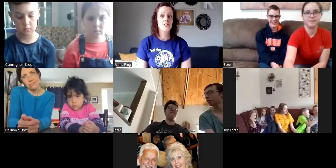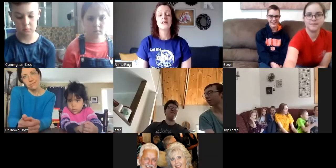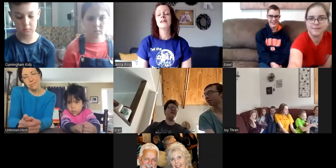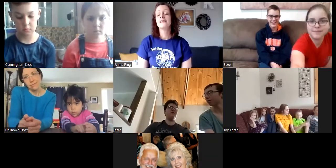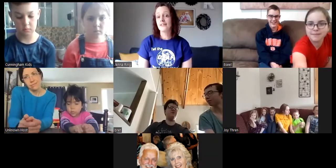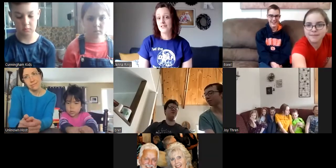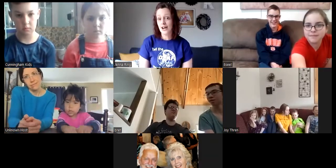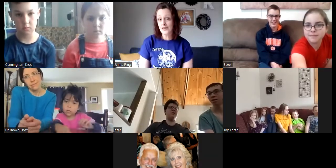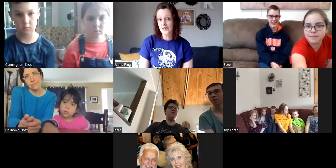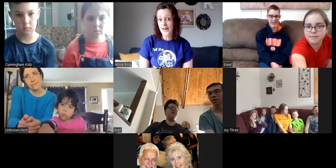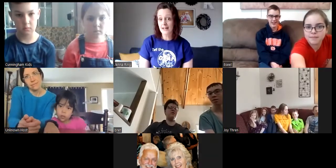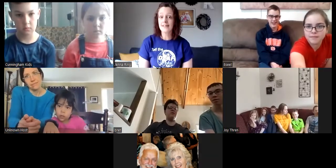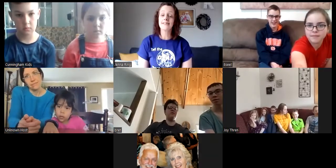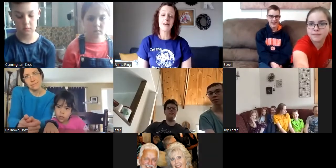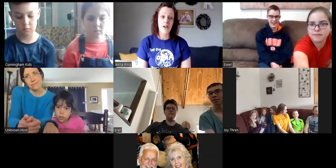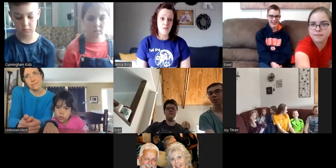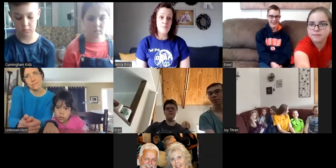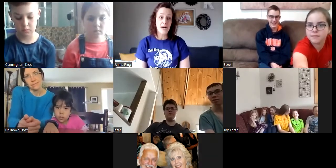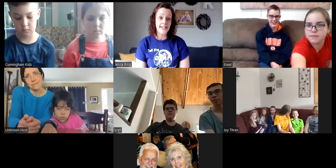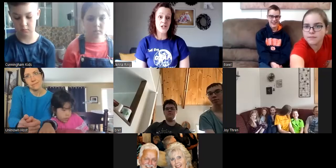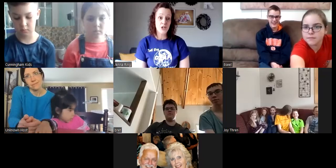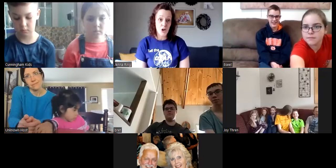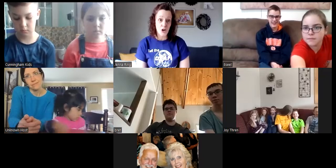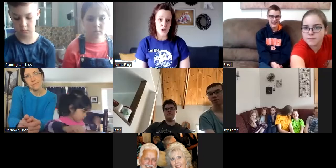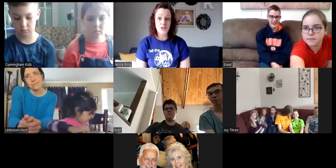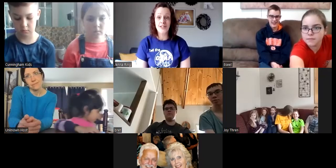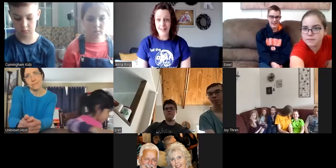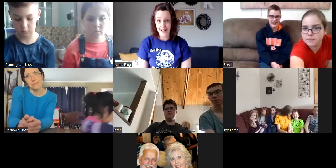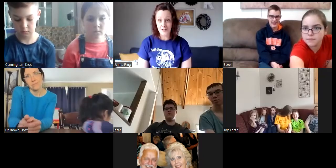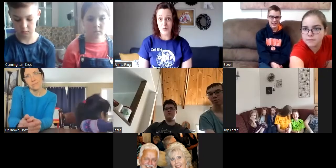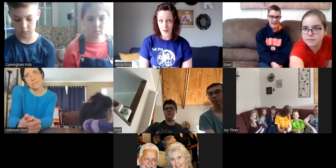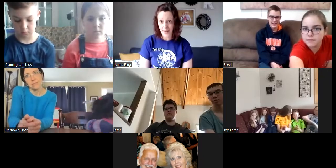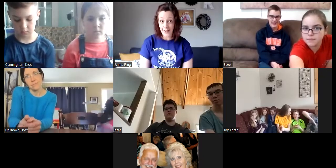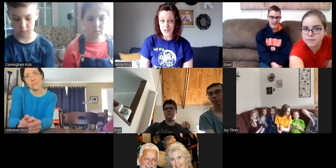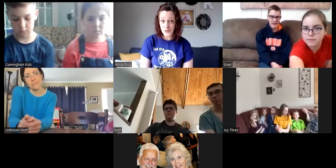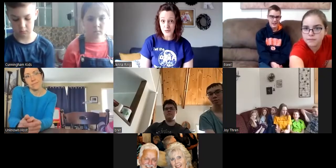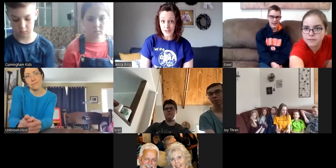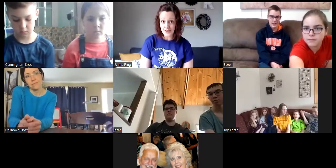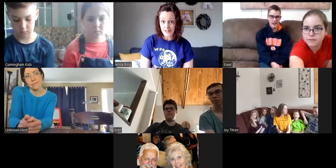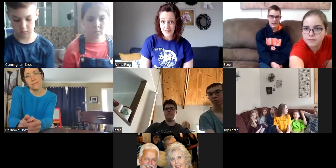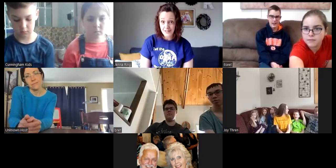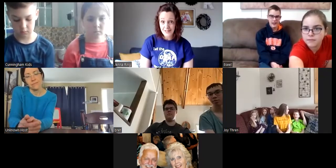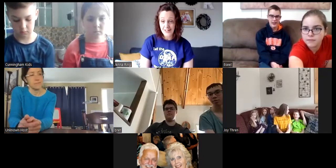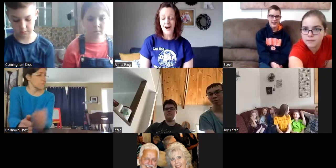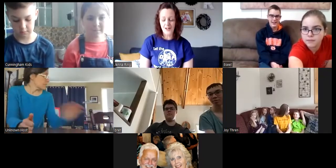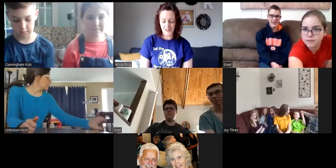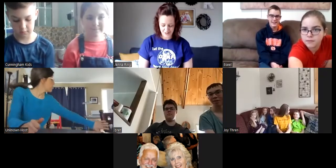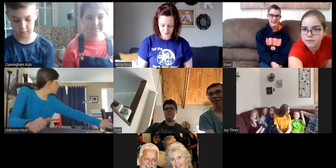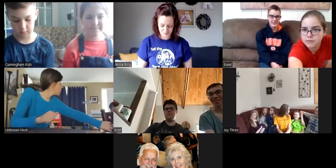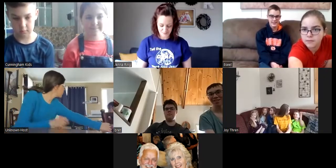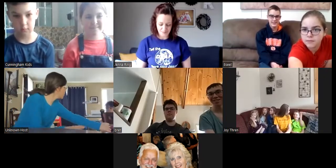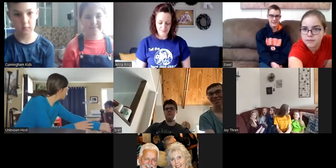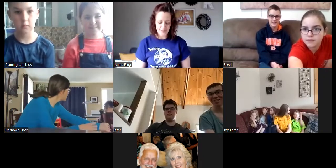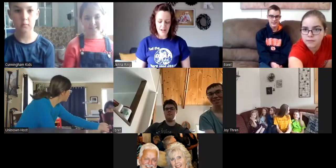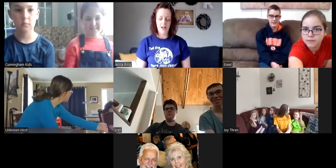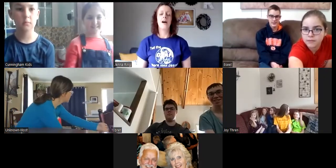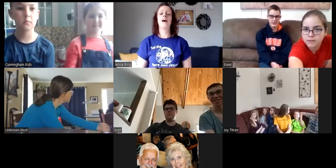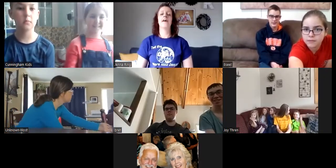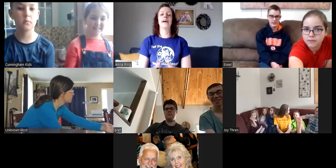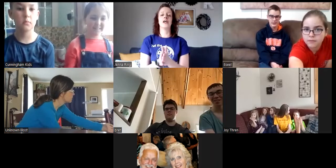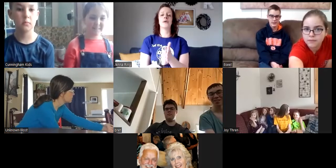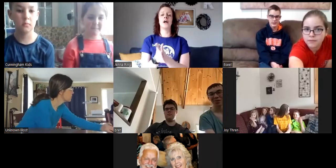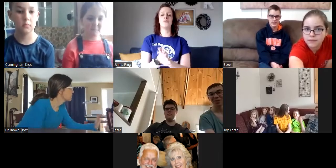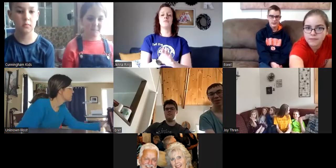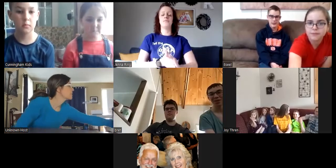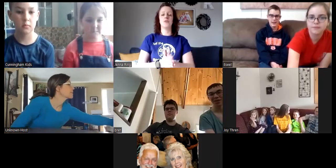first. Let's not do that. Let's give everybody a turn to guess. Okay, children? All right. Okay.